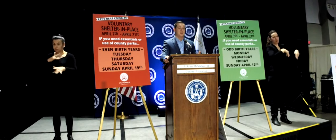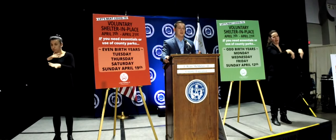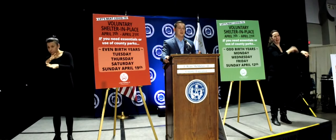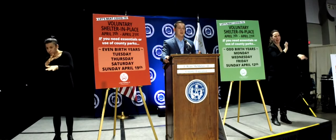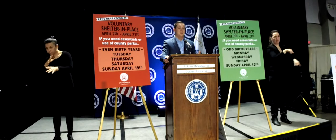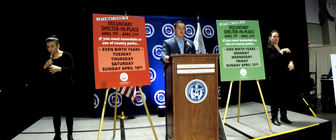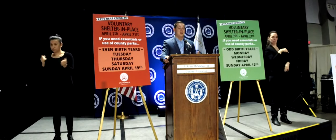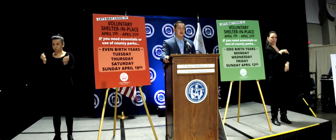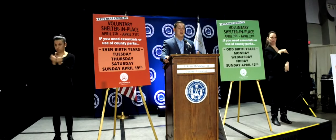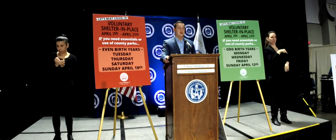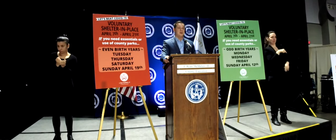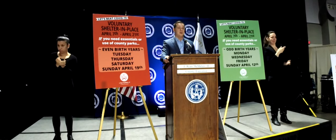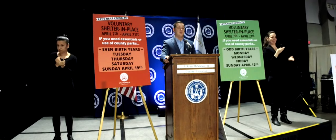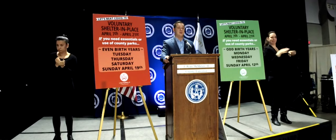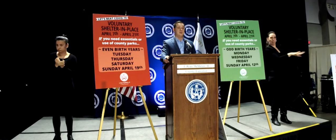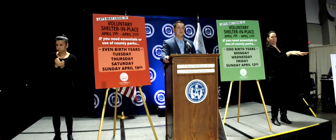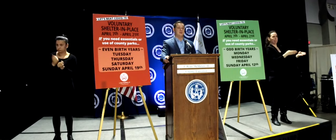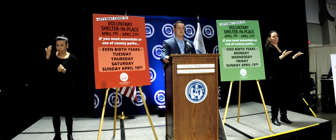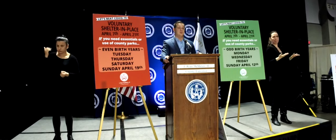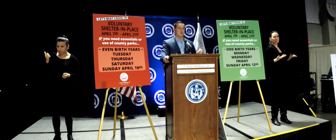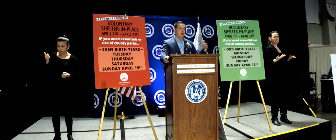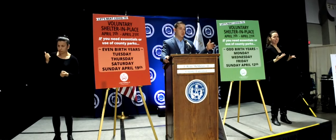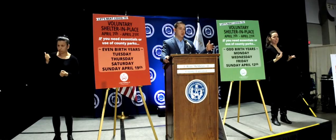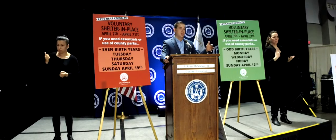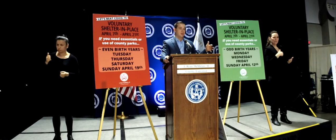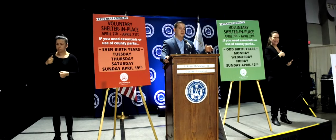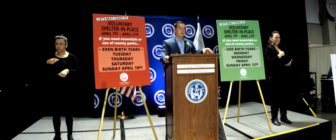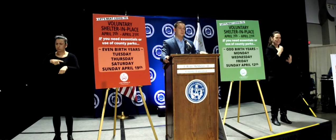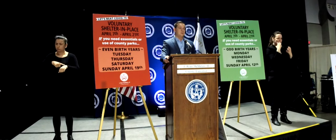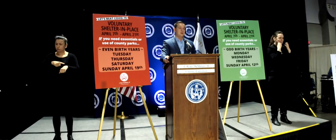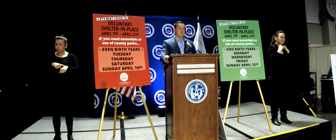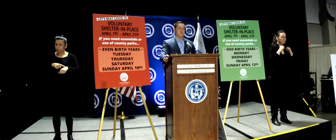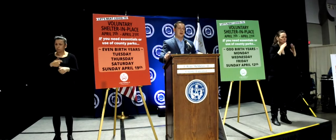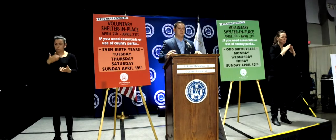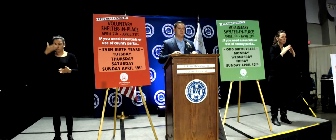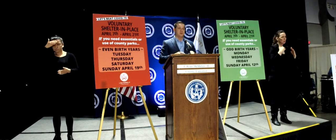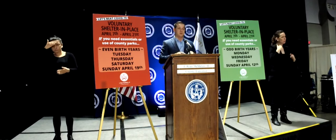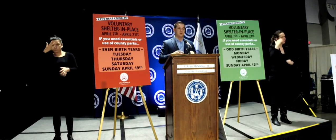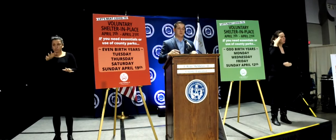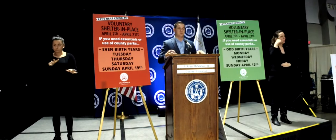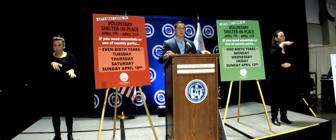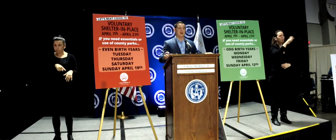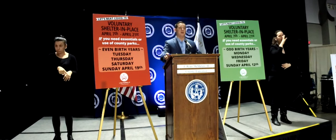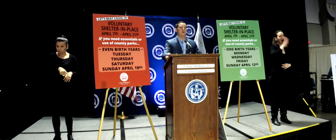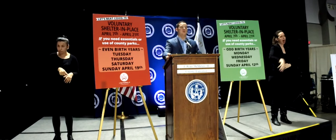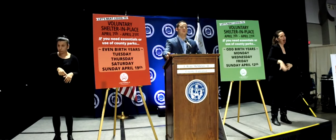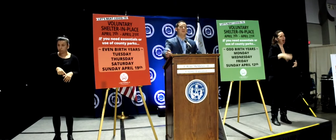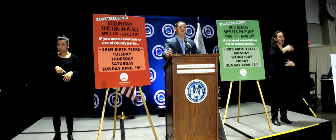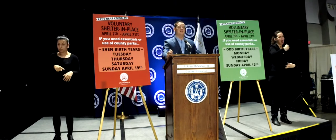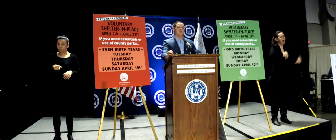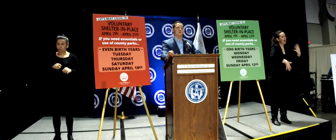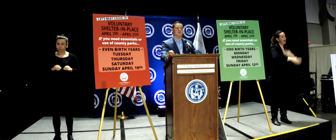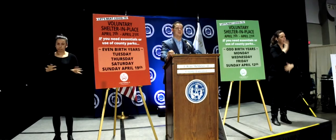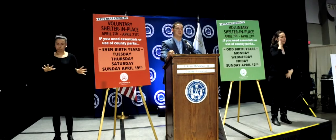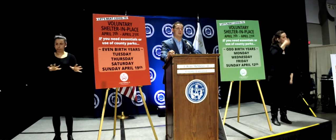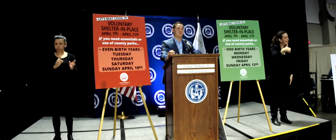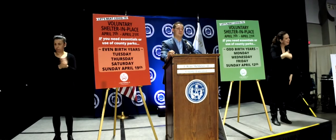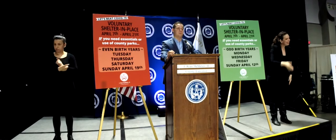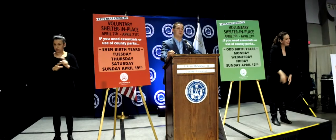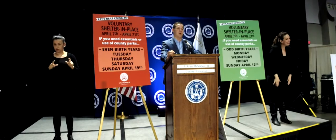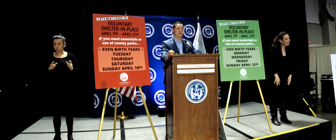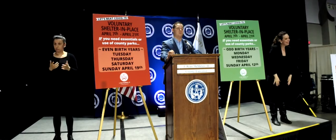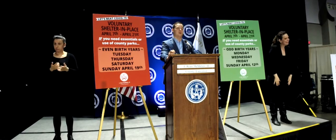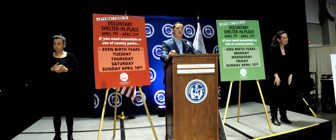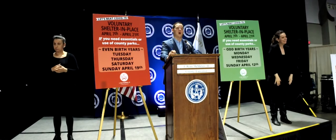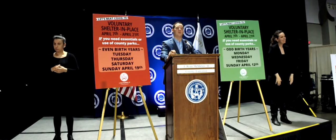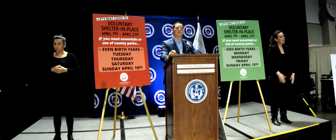shopping center in the country, because of the opportunity for this to spread. We've made difficult decisions every step